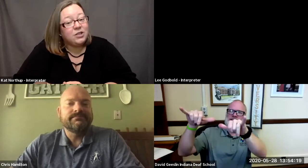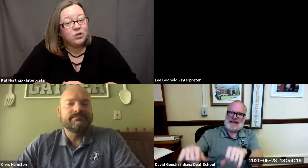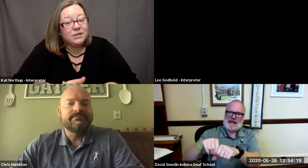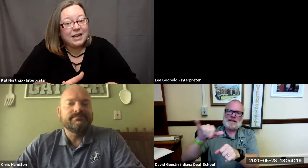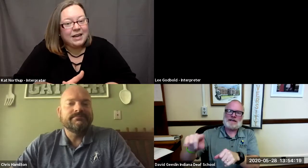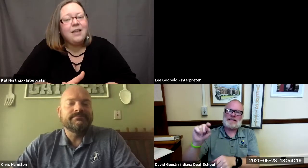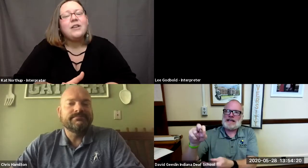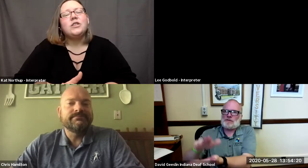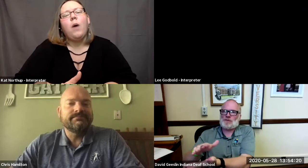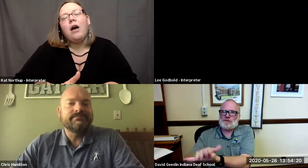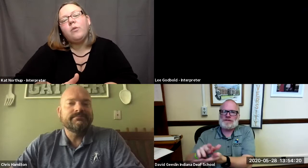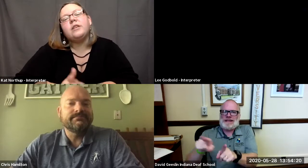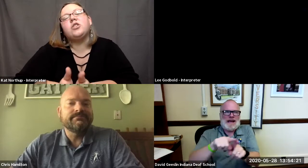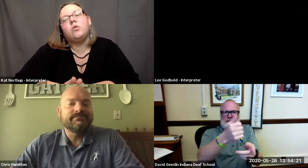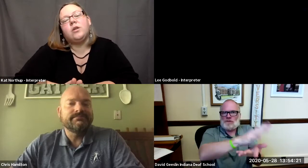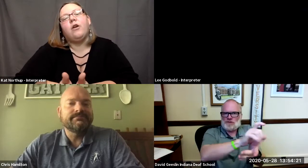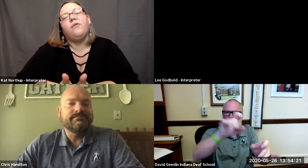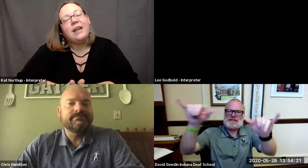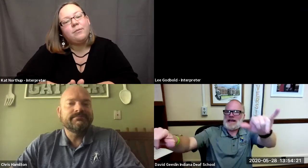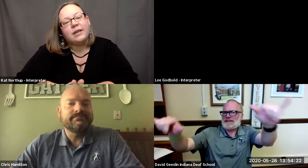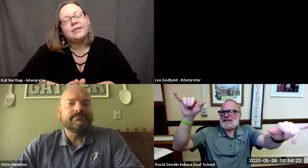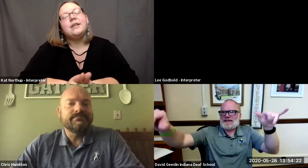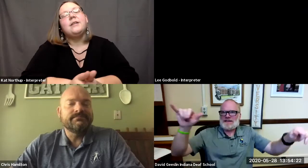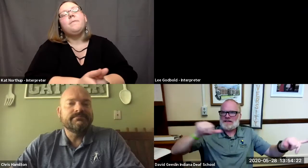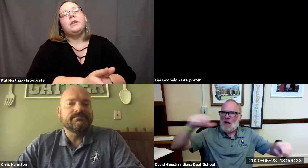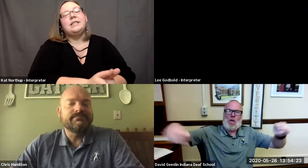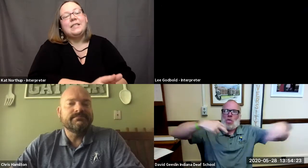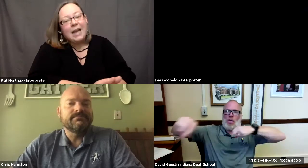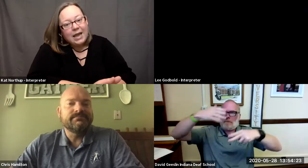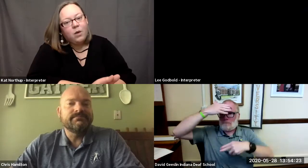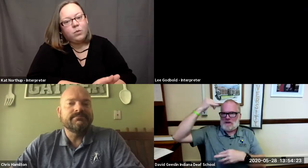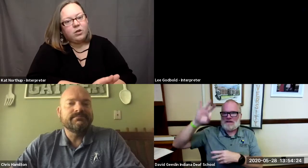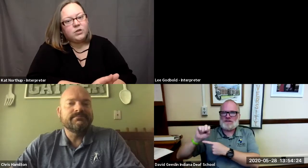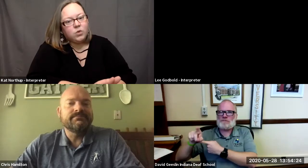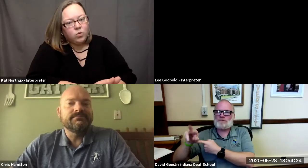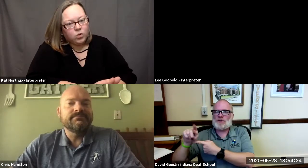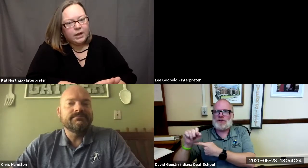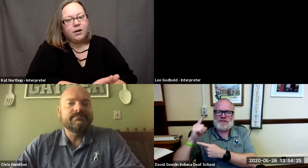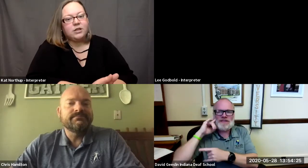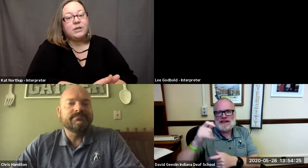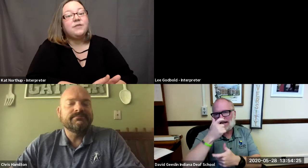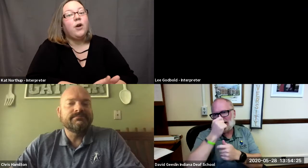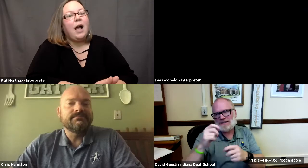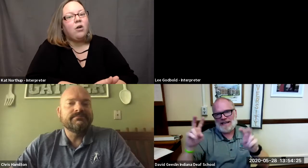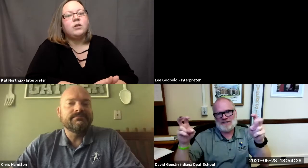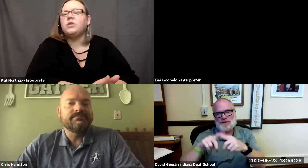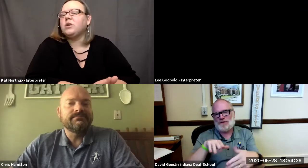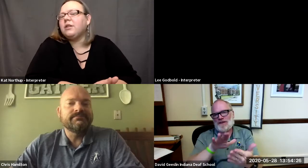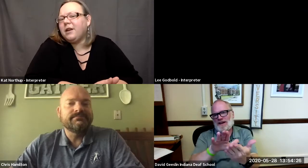mainstream setting. So how do we ensure that our families stay with our school and not transfer out strictly because